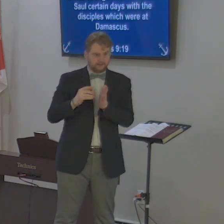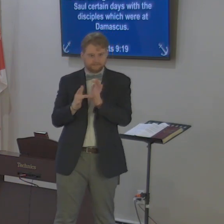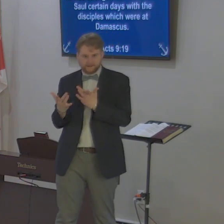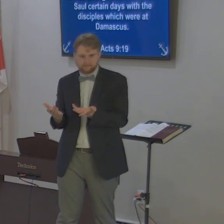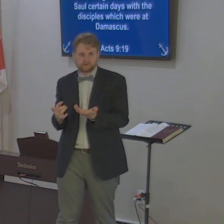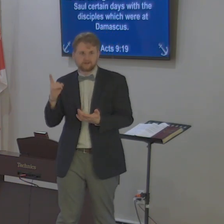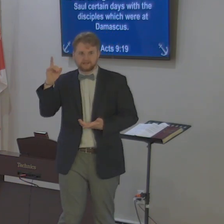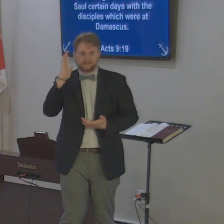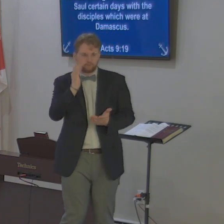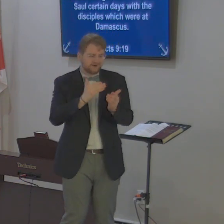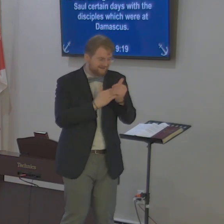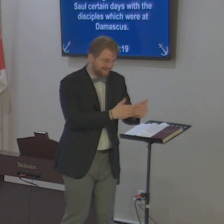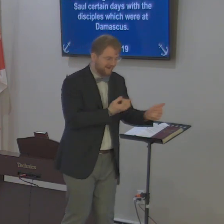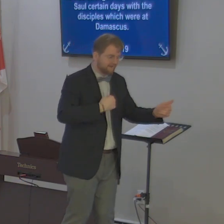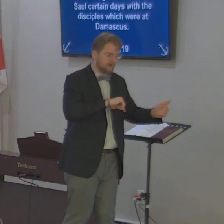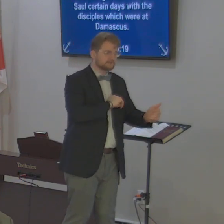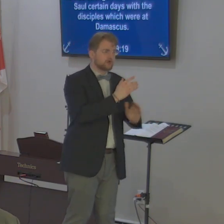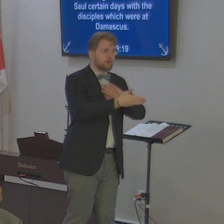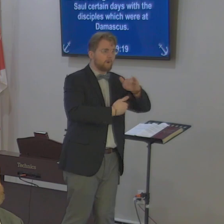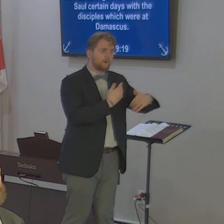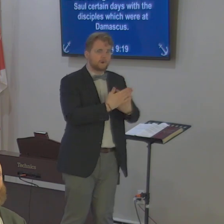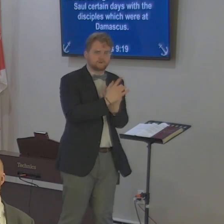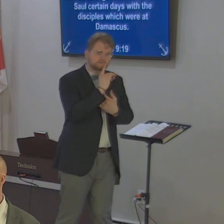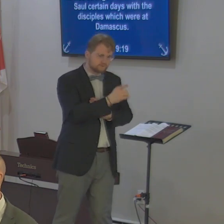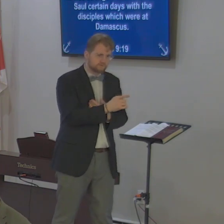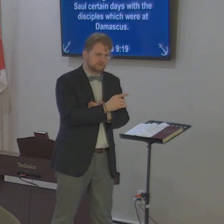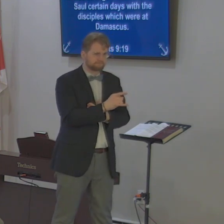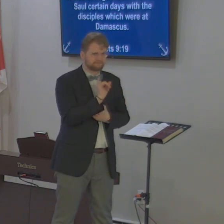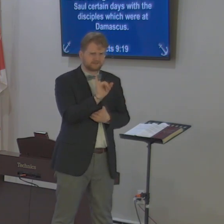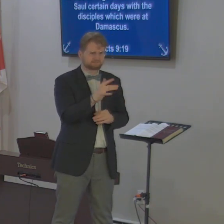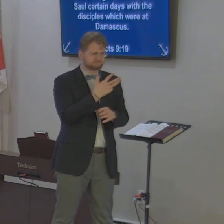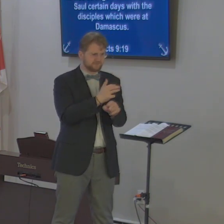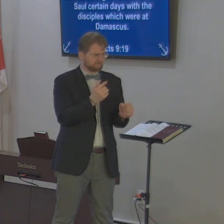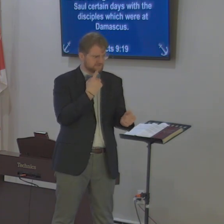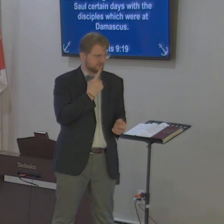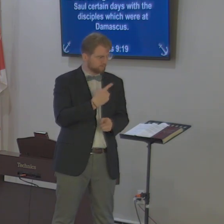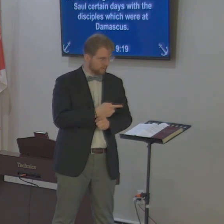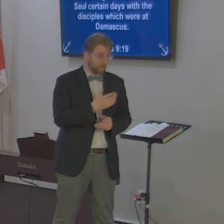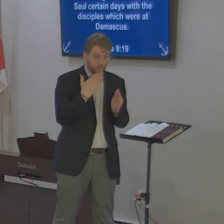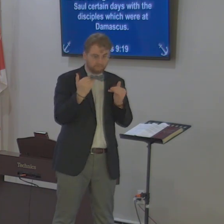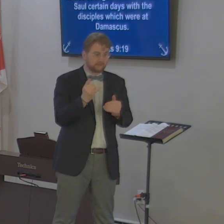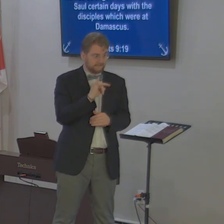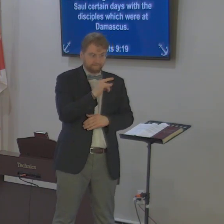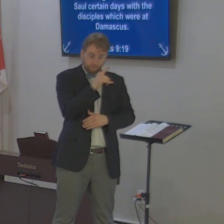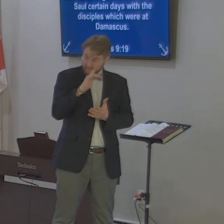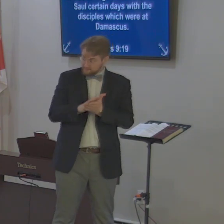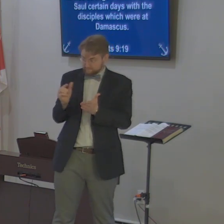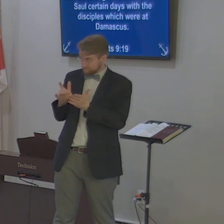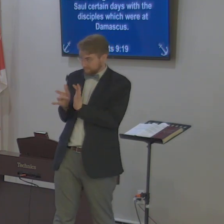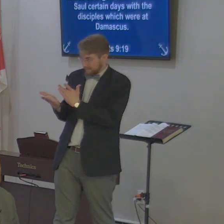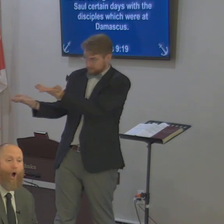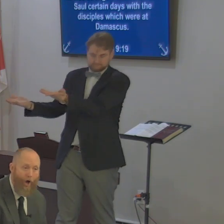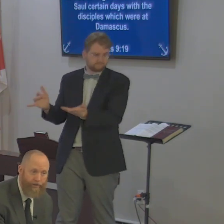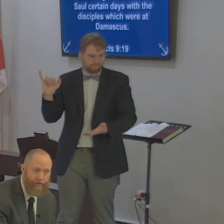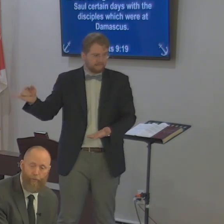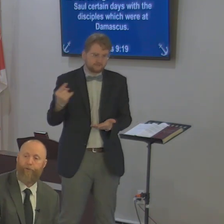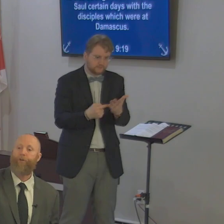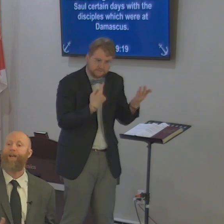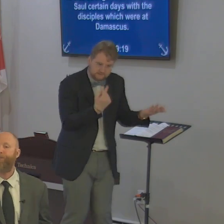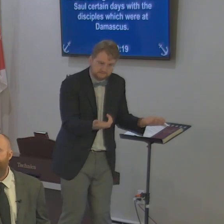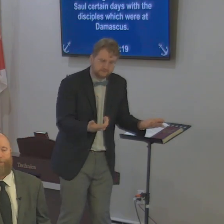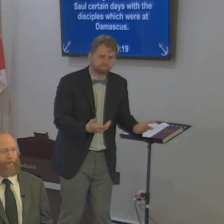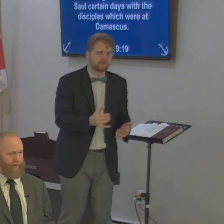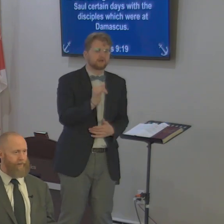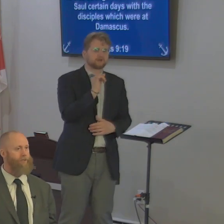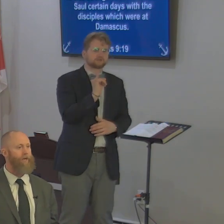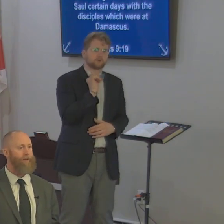us in all truth, to give us our next step. Would that be a safe statement to say? Hopefully it will be, okay? So maybe you're lost. What's your